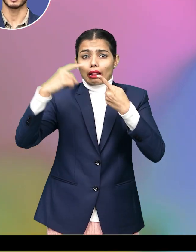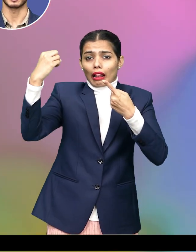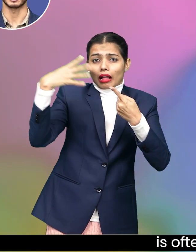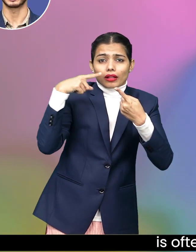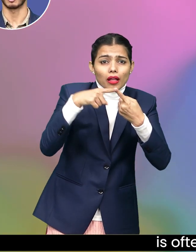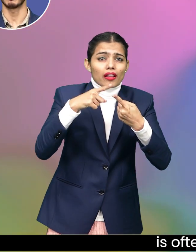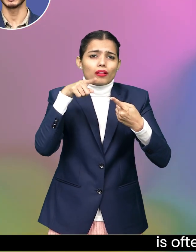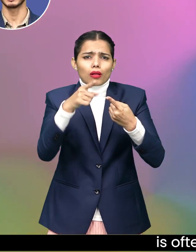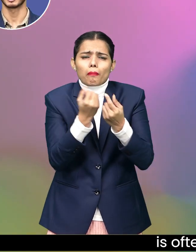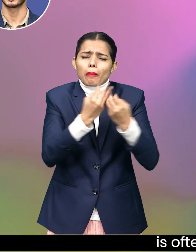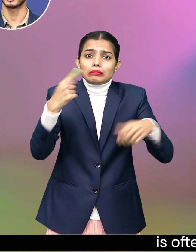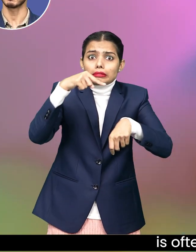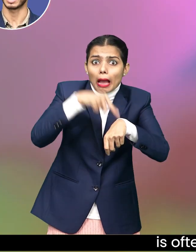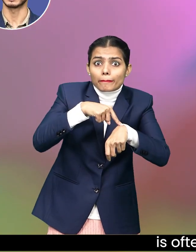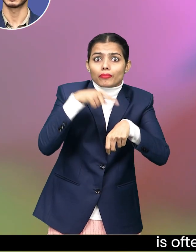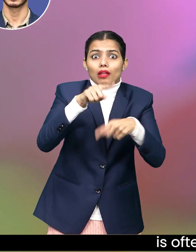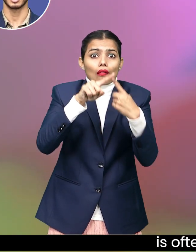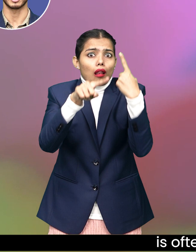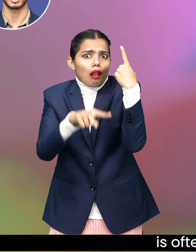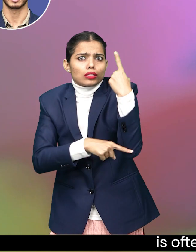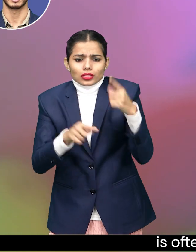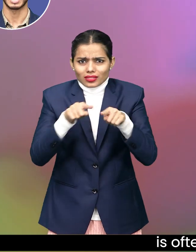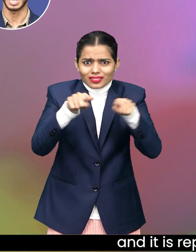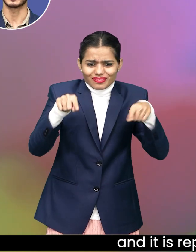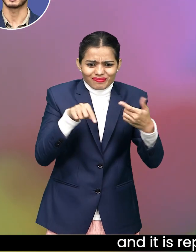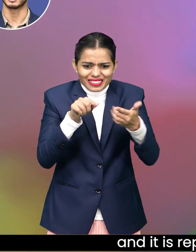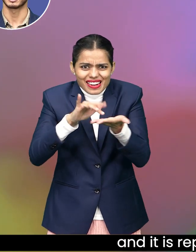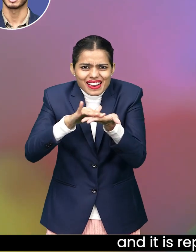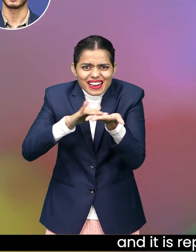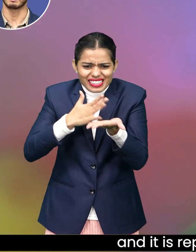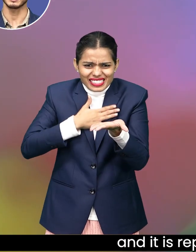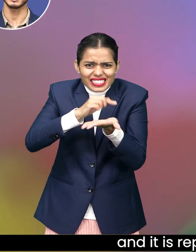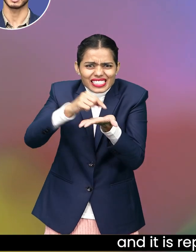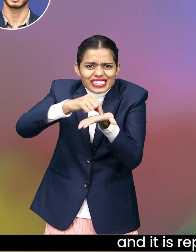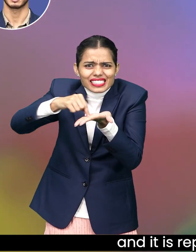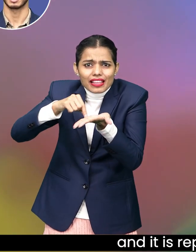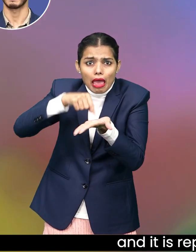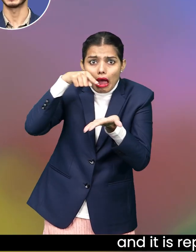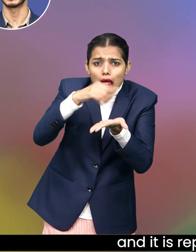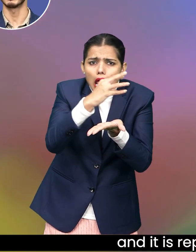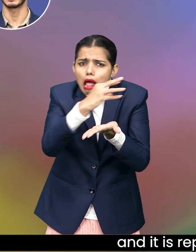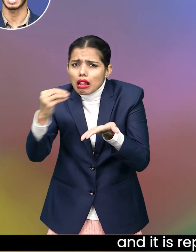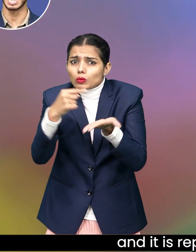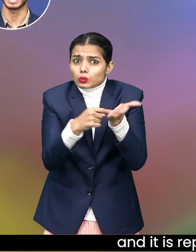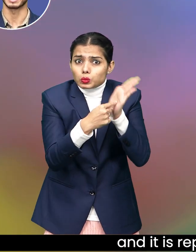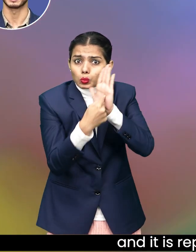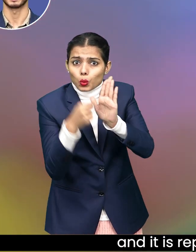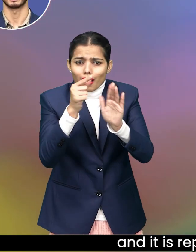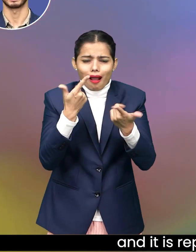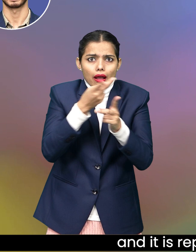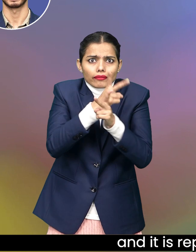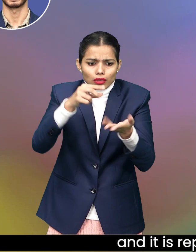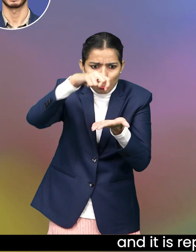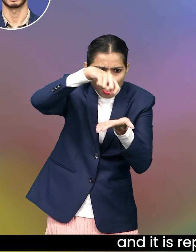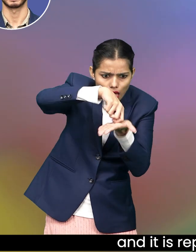Electric current is often termed as current and it is represented by the symbol I.